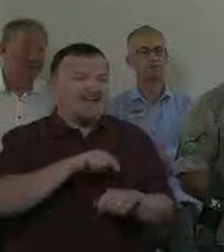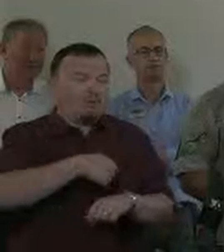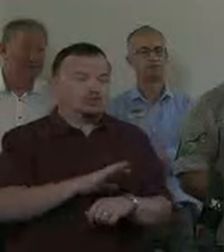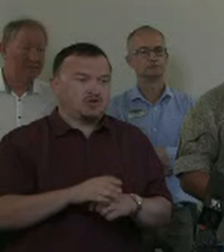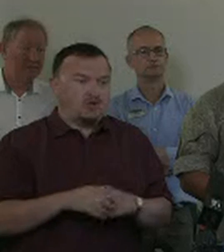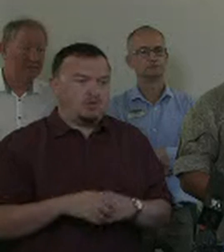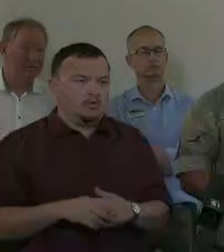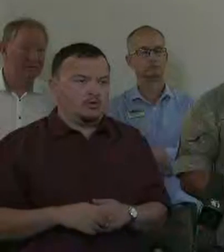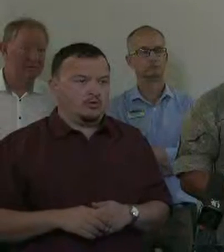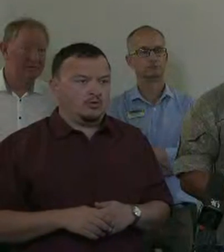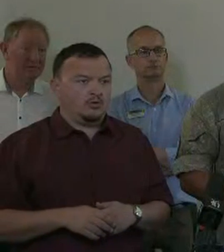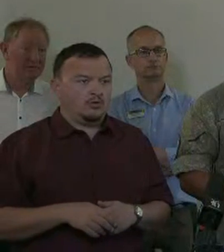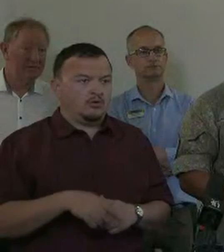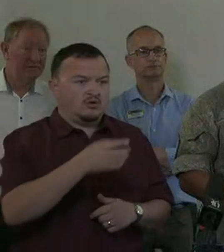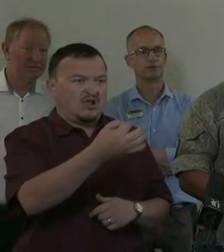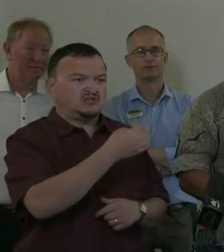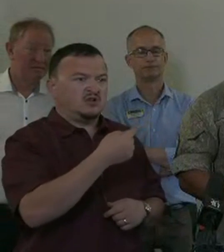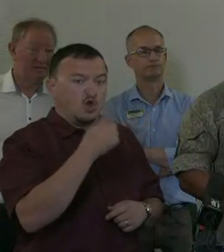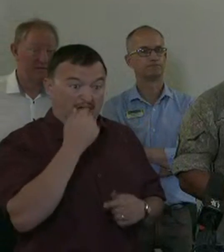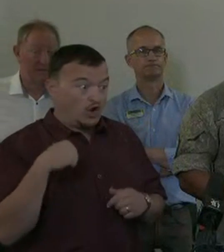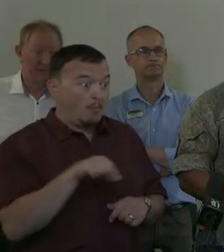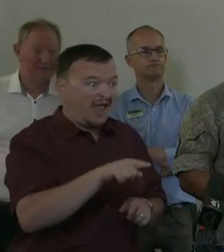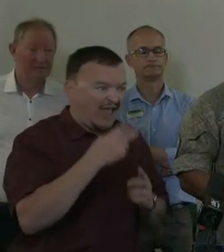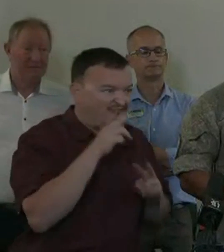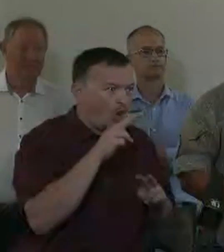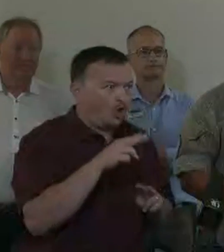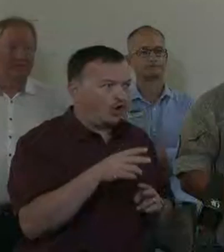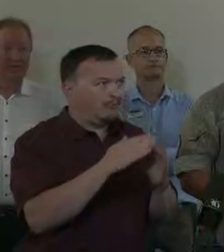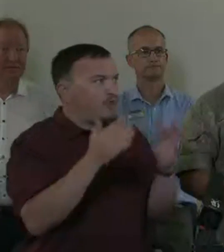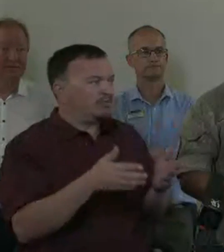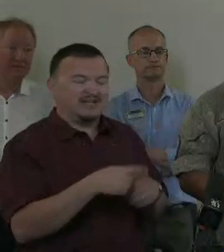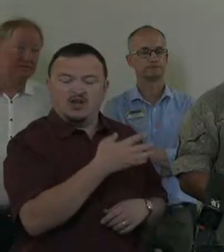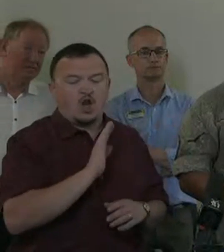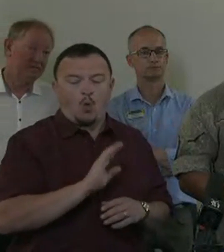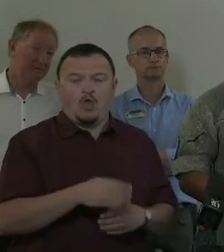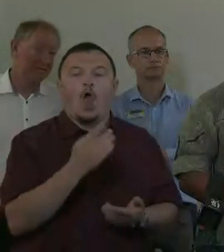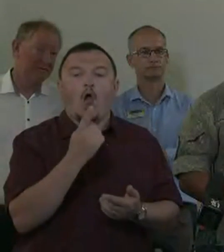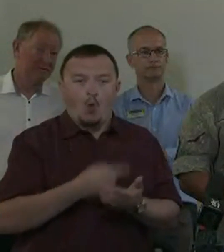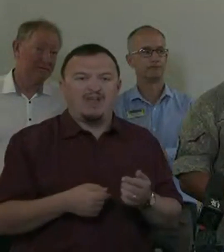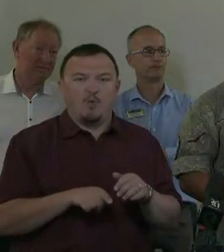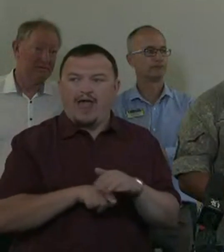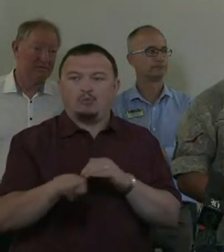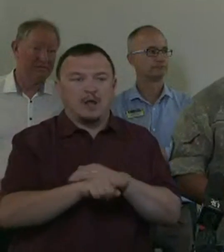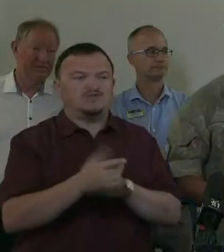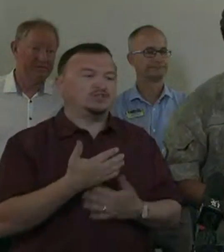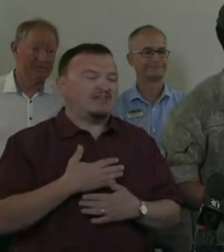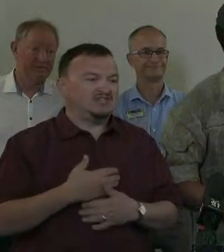this is not an opportunity to go back to properties and look at things? No, this is purely for safety. Thank you.